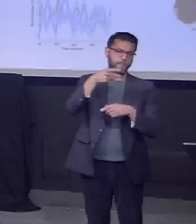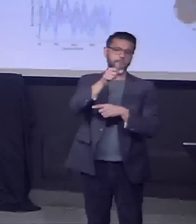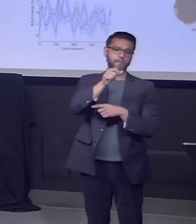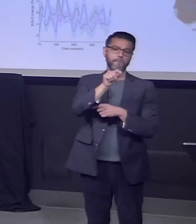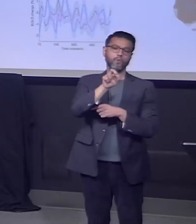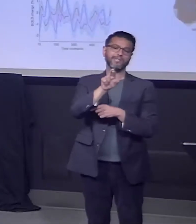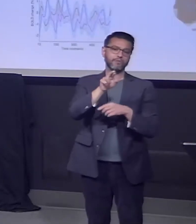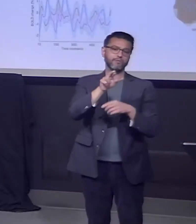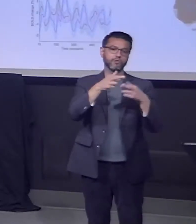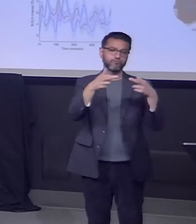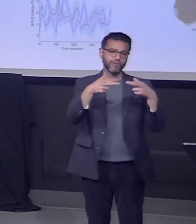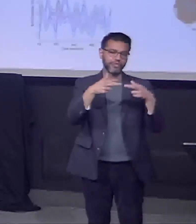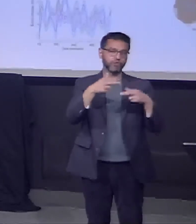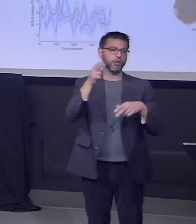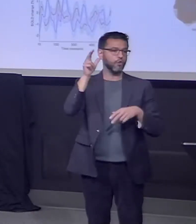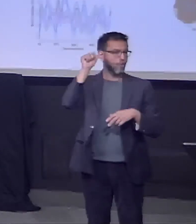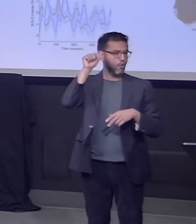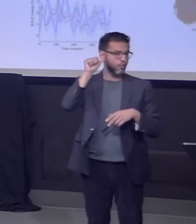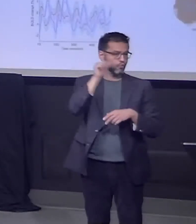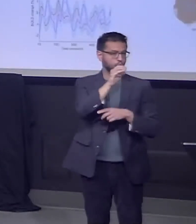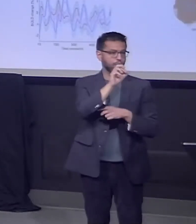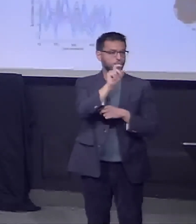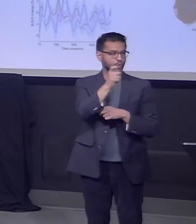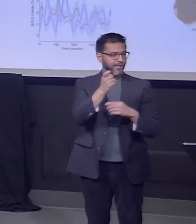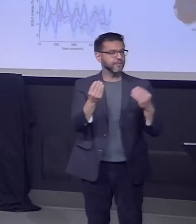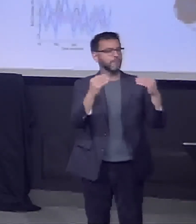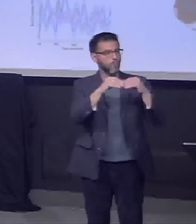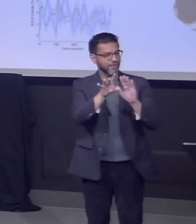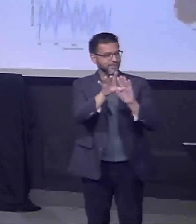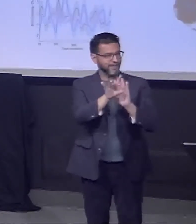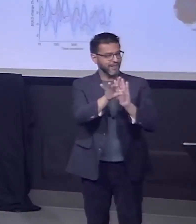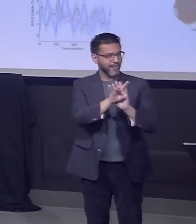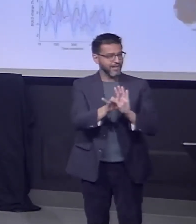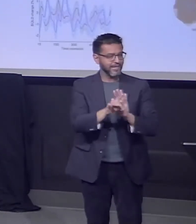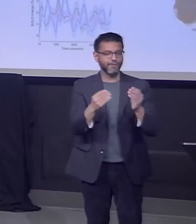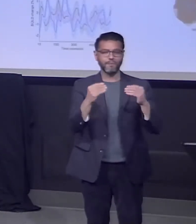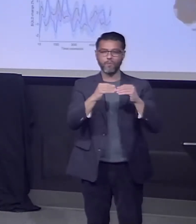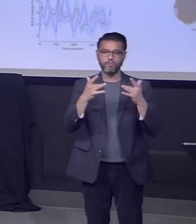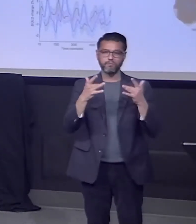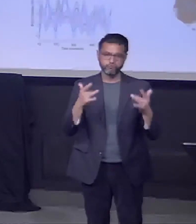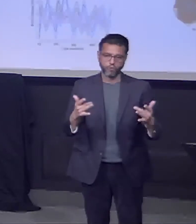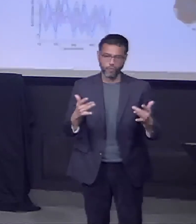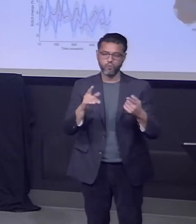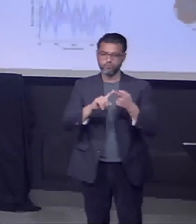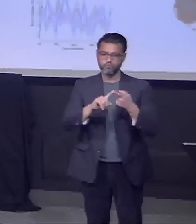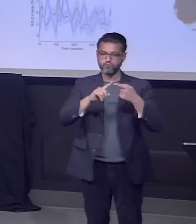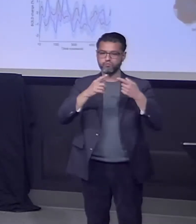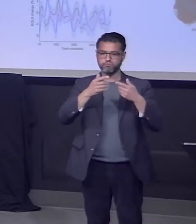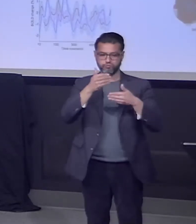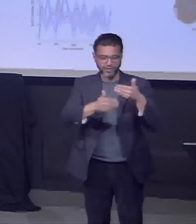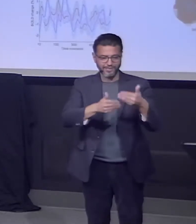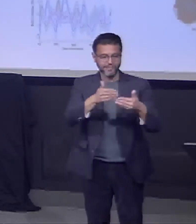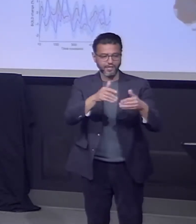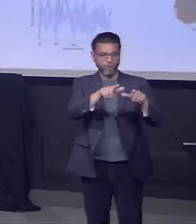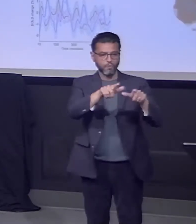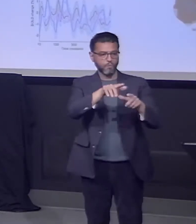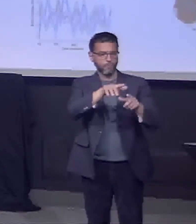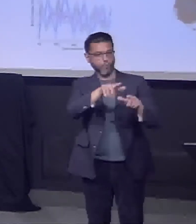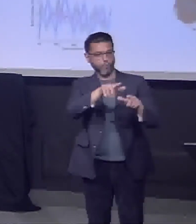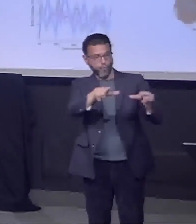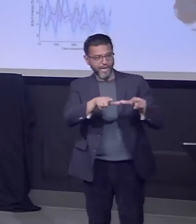cortex are more selective, are more prone to processing the location of a sound than